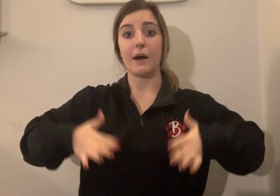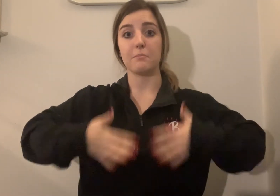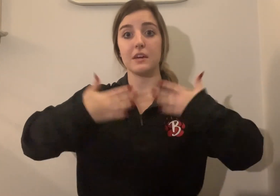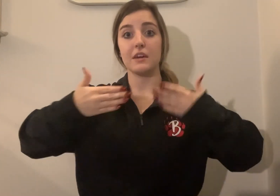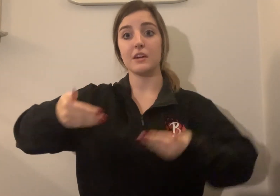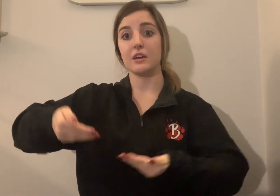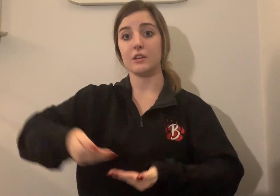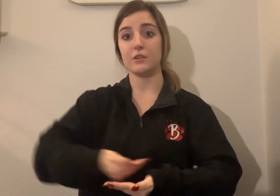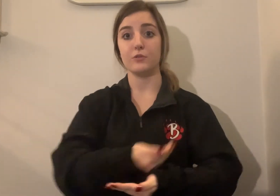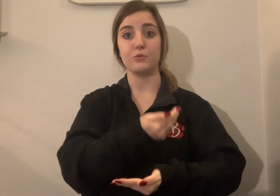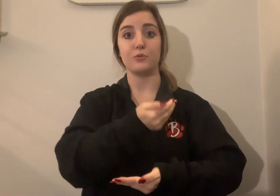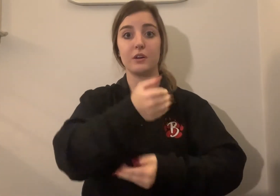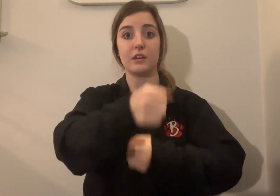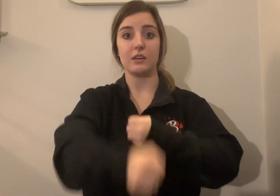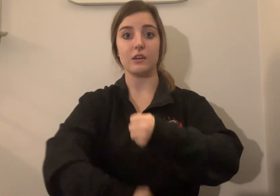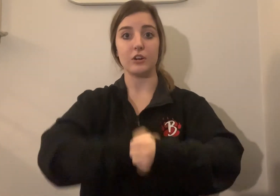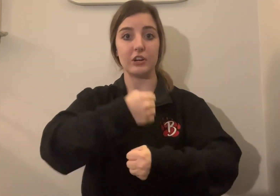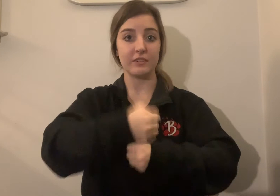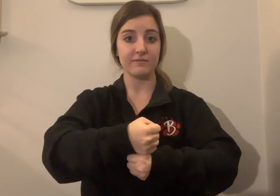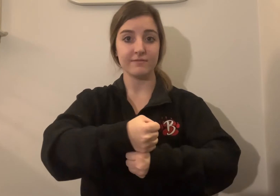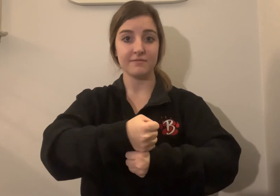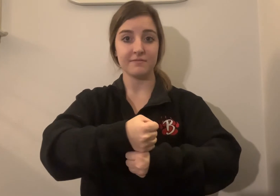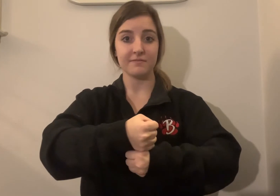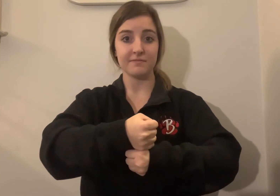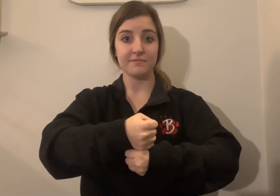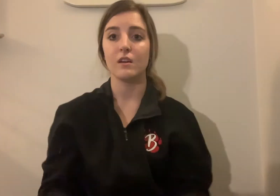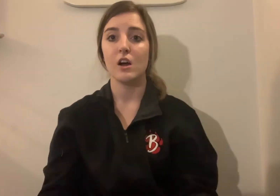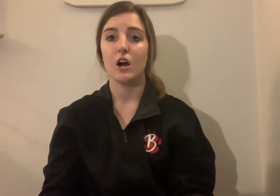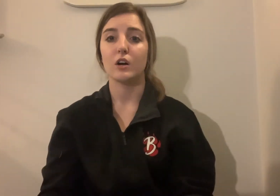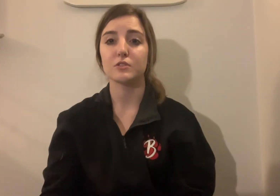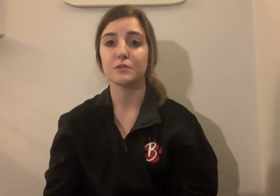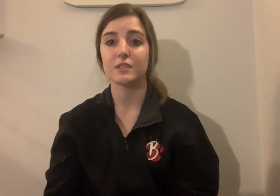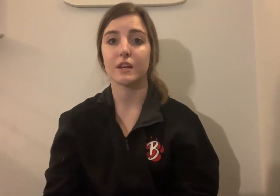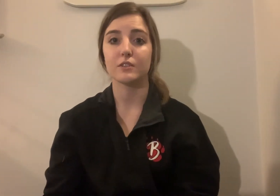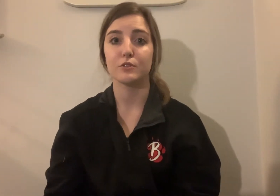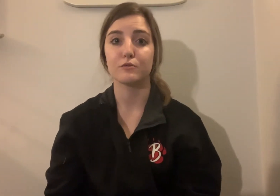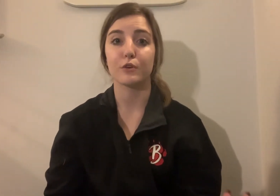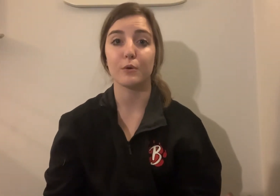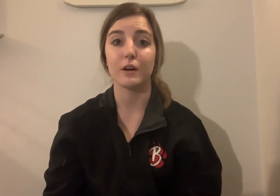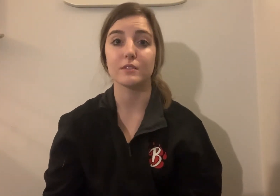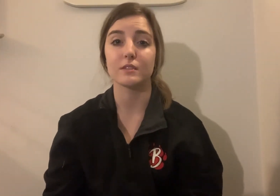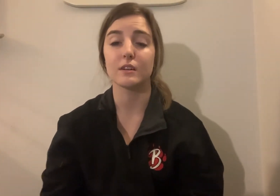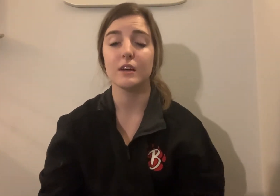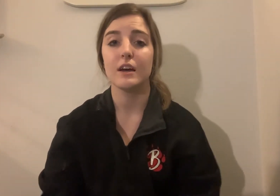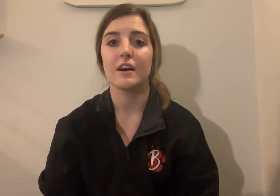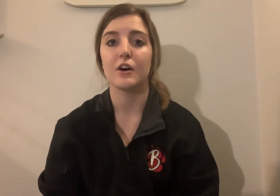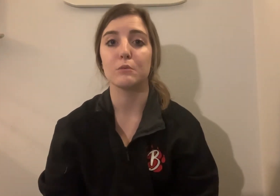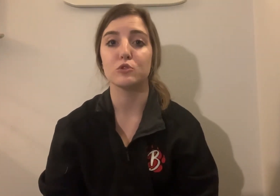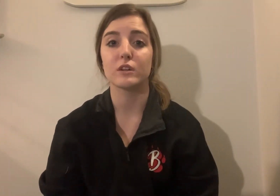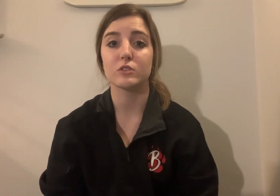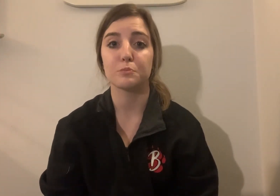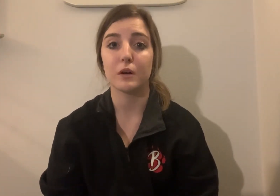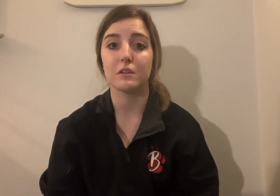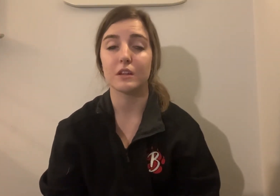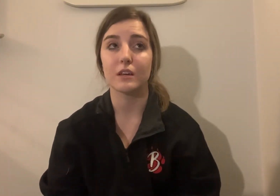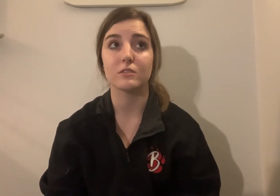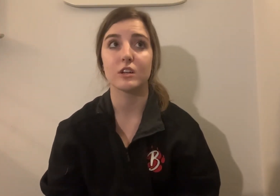Happy New Year. Also, a side note for Kwanzaa, you guys are probably like, Shannon,